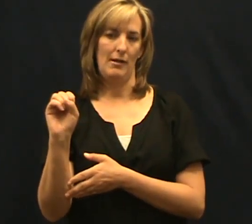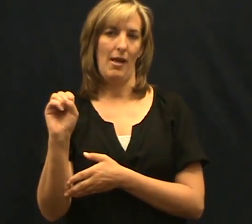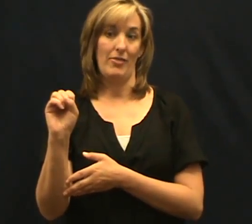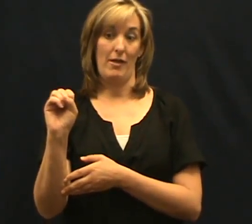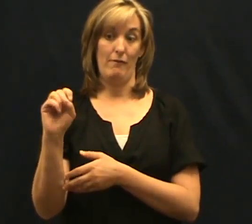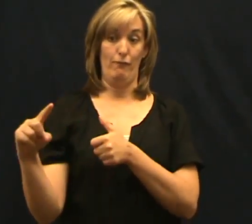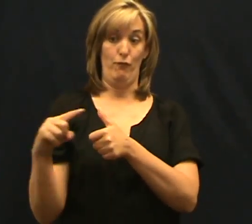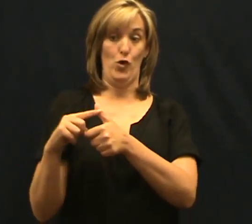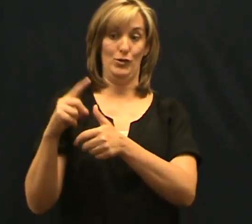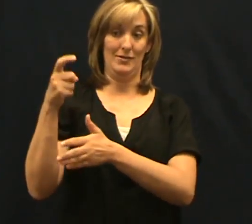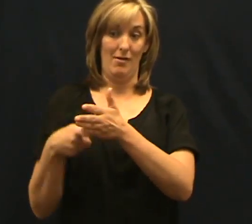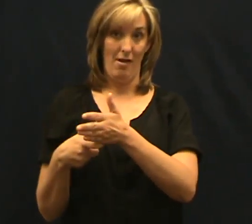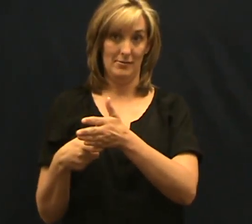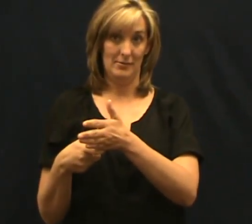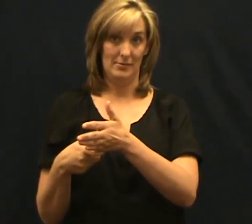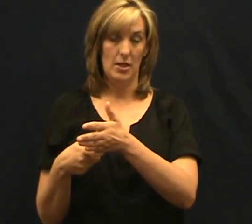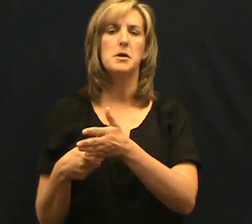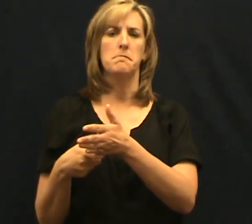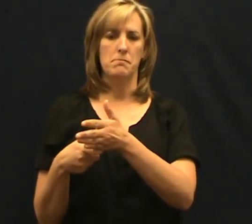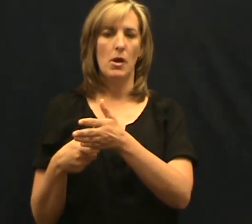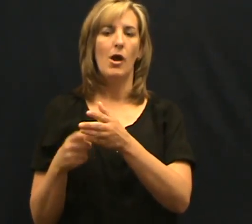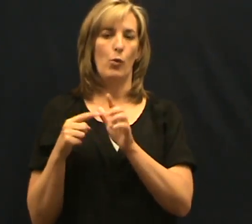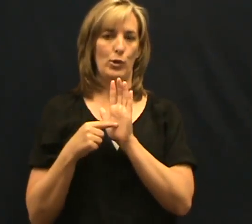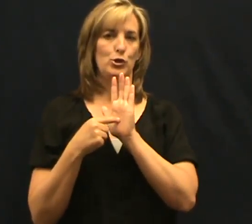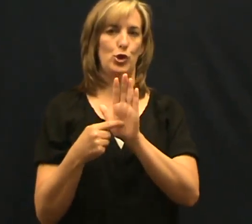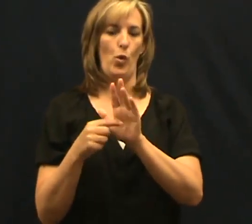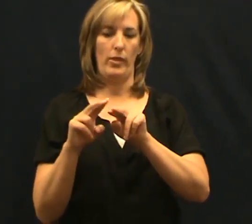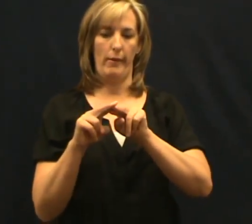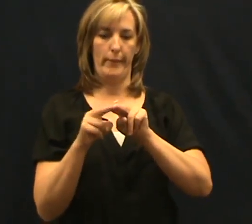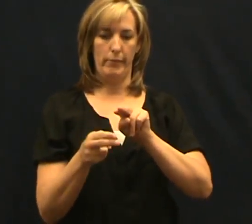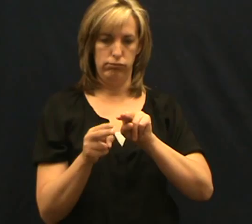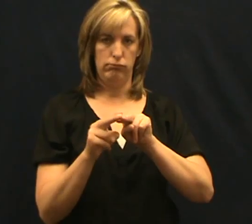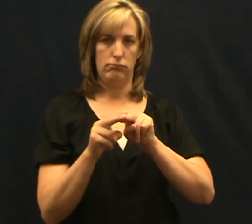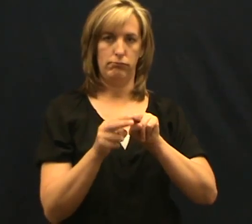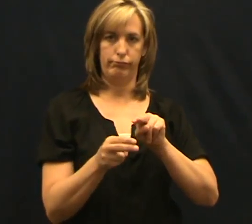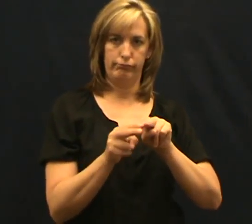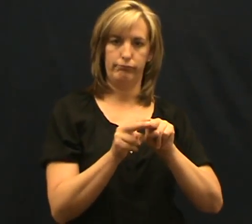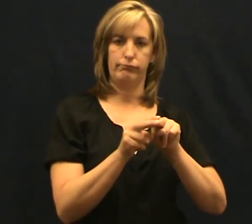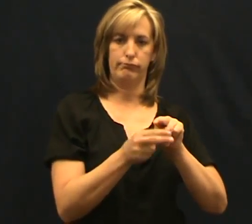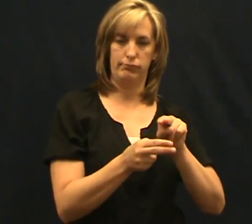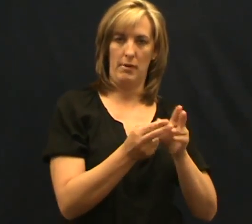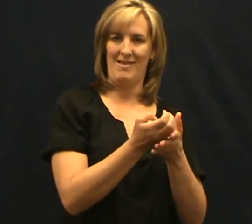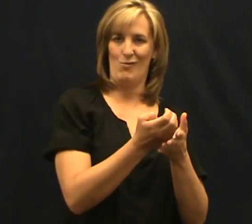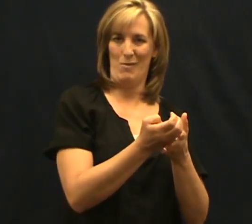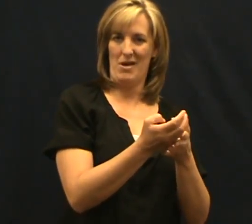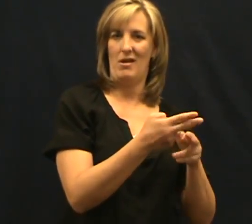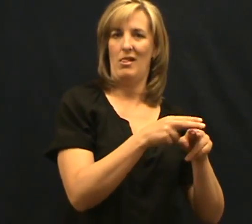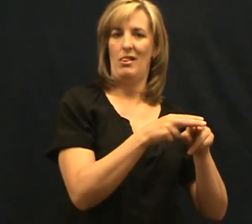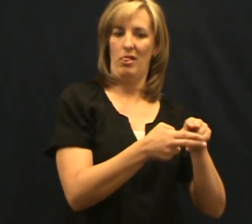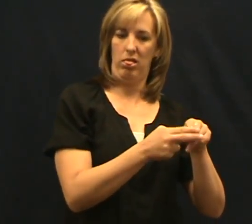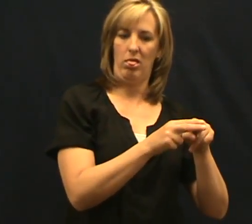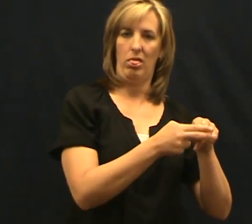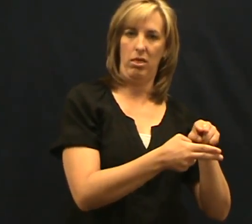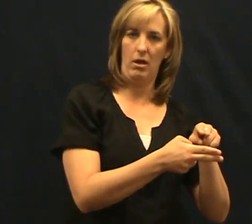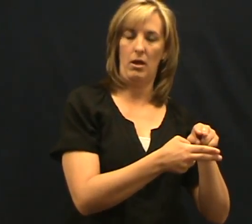we show accumulated depreciation, the total amount depreciated of that equipment under the original cost. And then we net the two